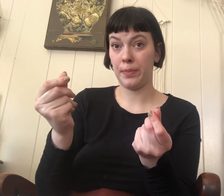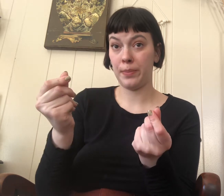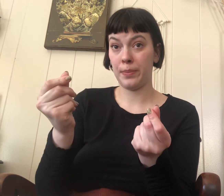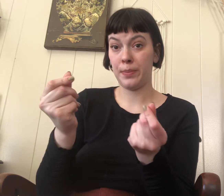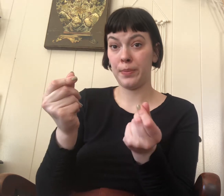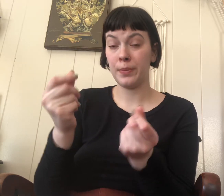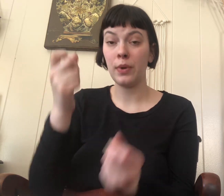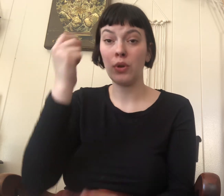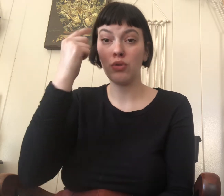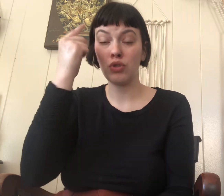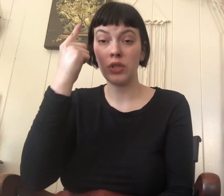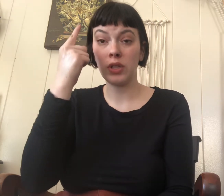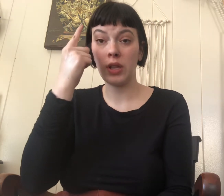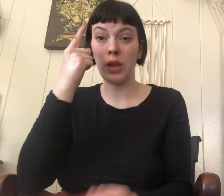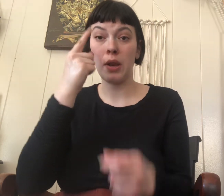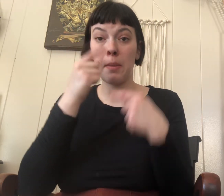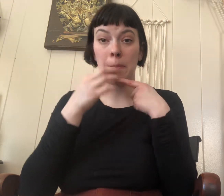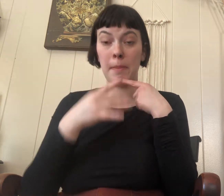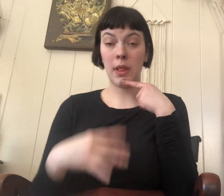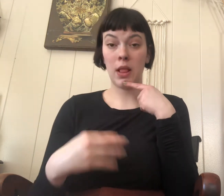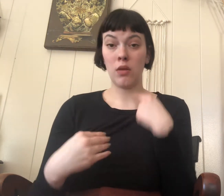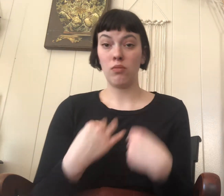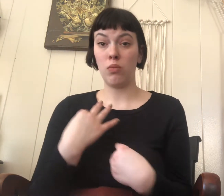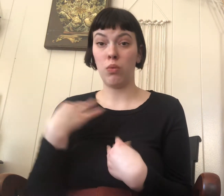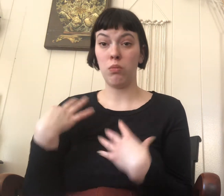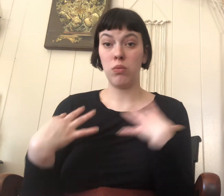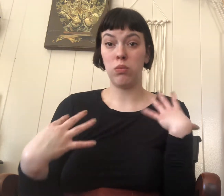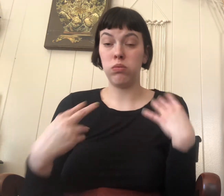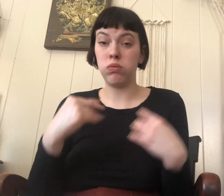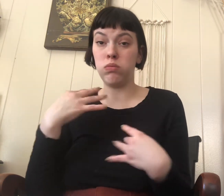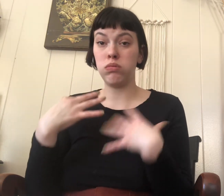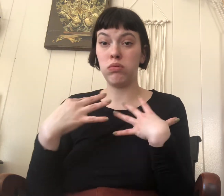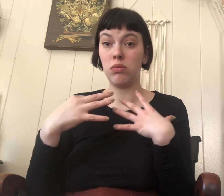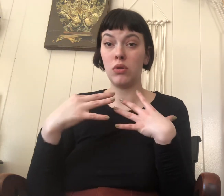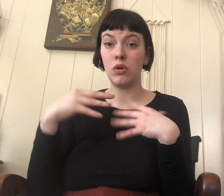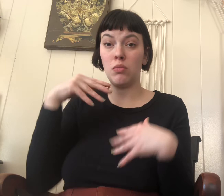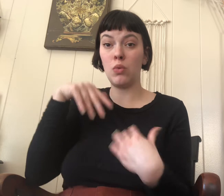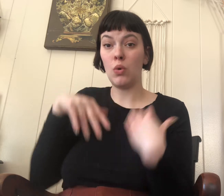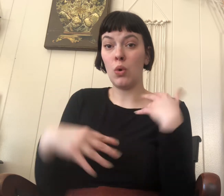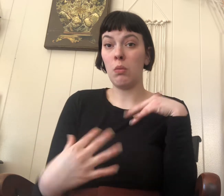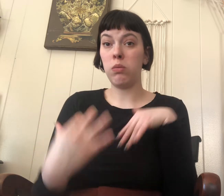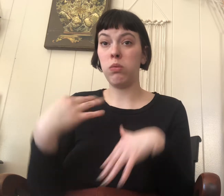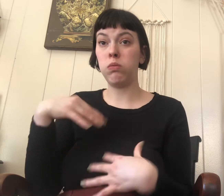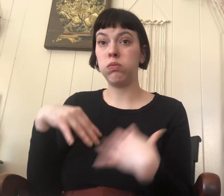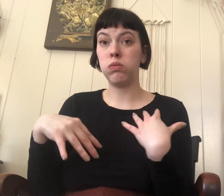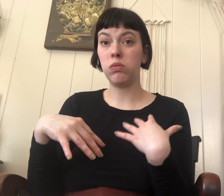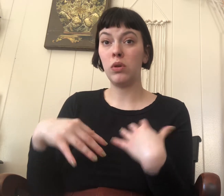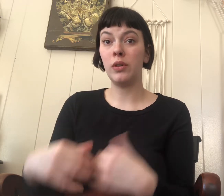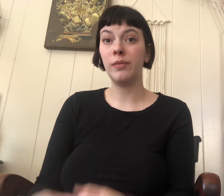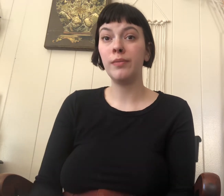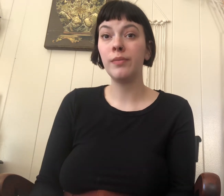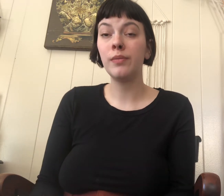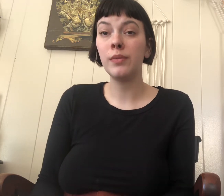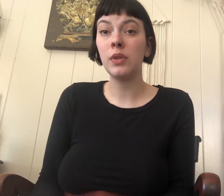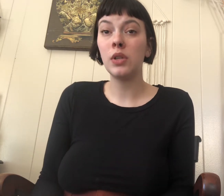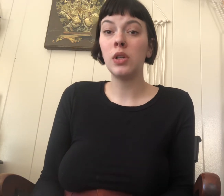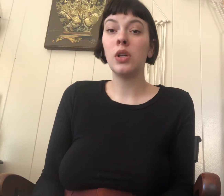through the bloodstream and can kill cancer cells anywhere in the body. For the first time, you can read on what's going on, but it's very different when you get